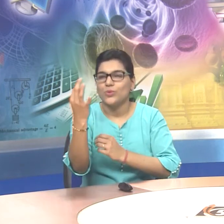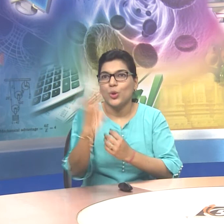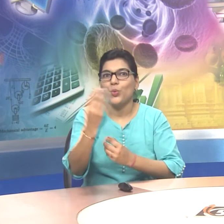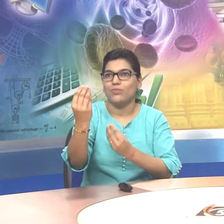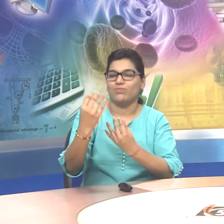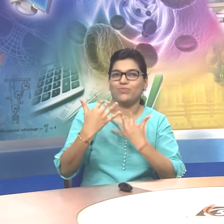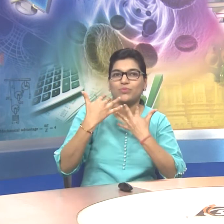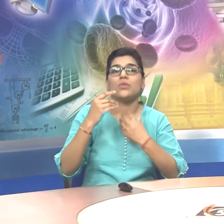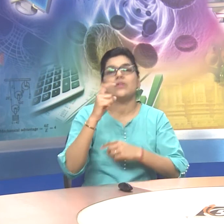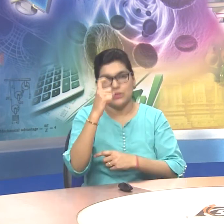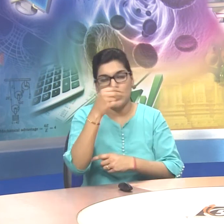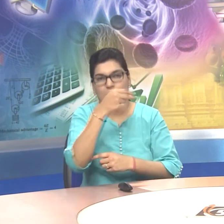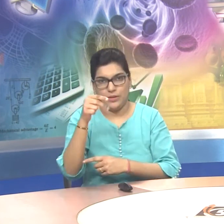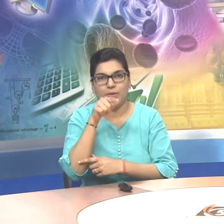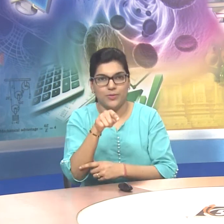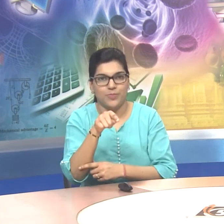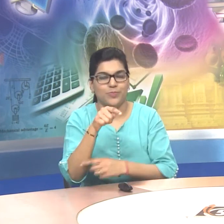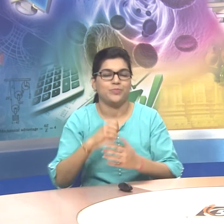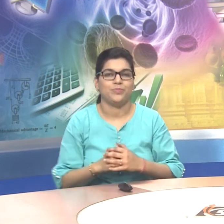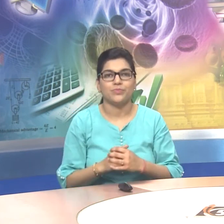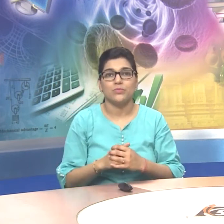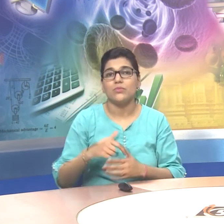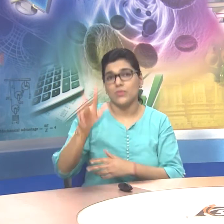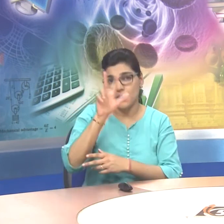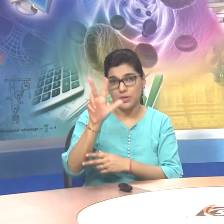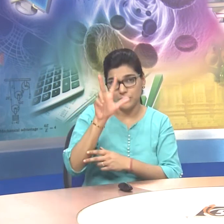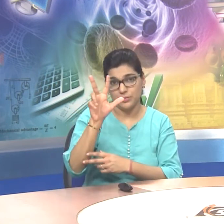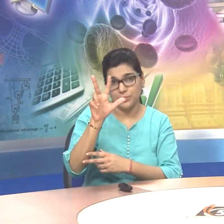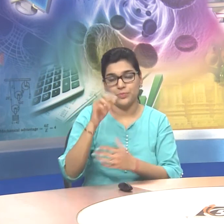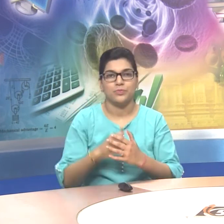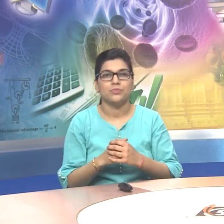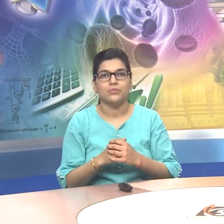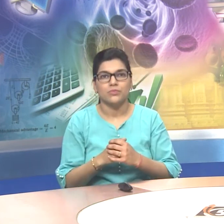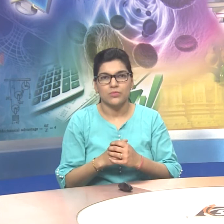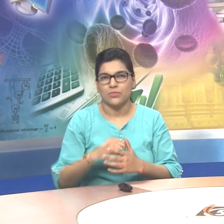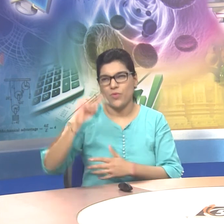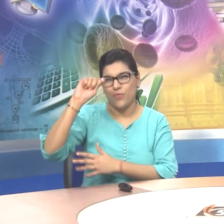It means excitement on or strong emotions. Eighth word is